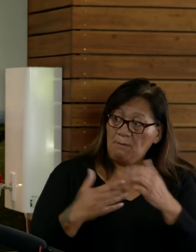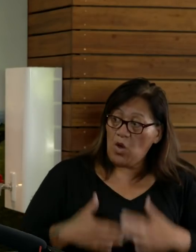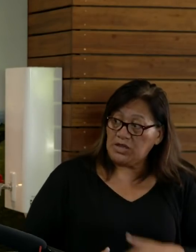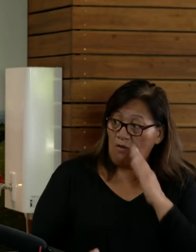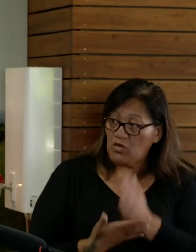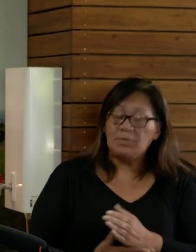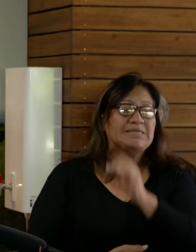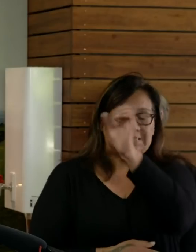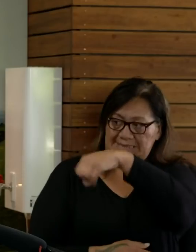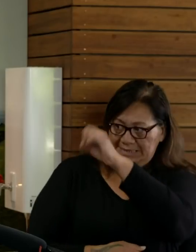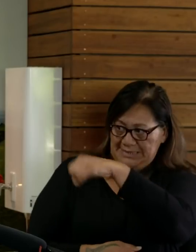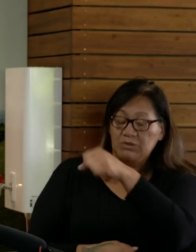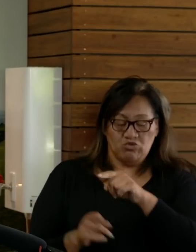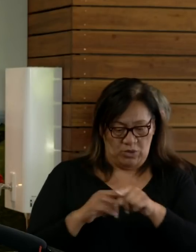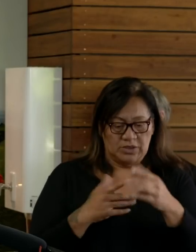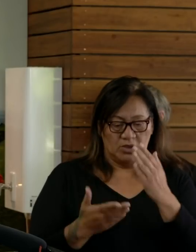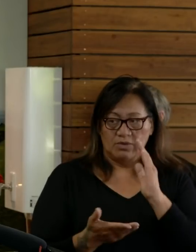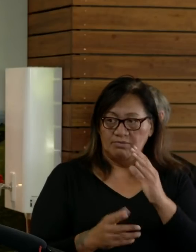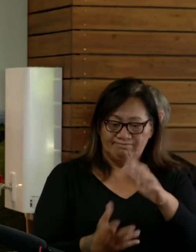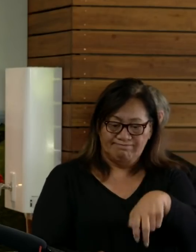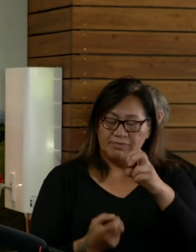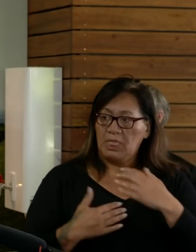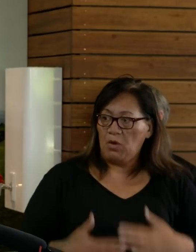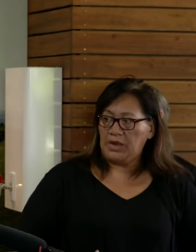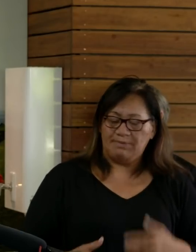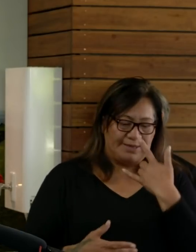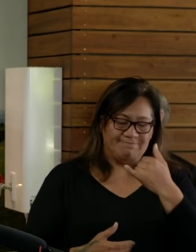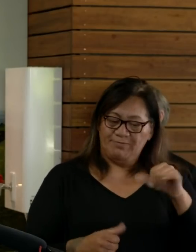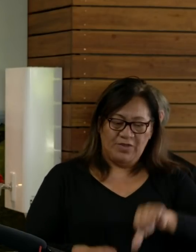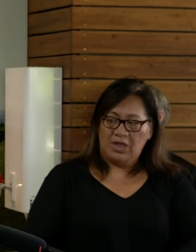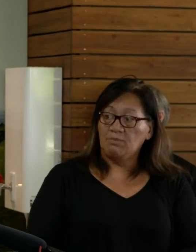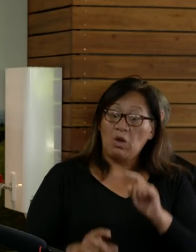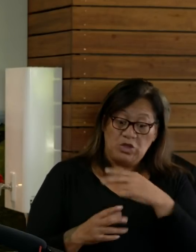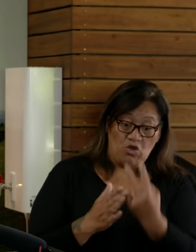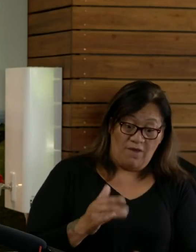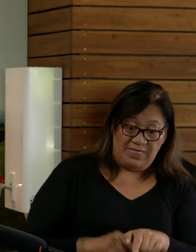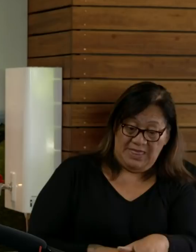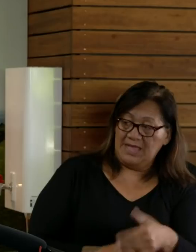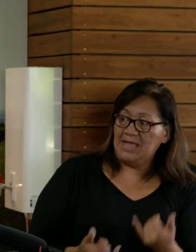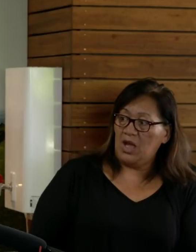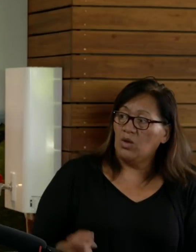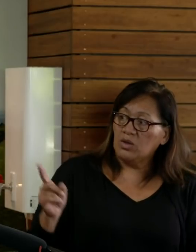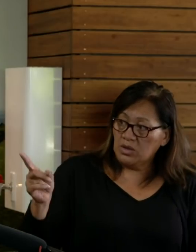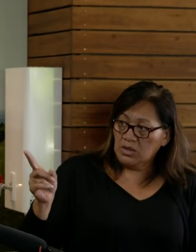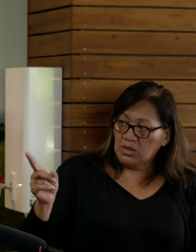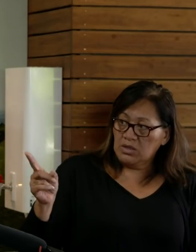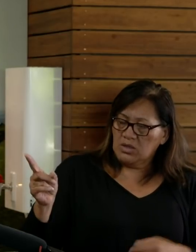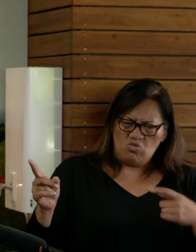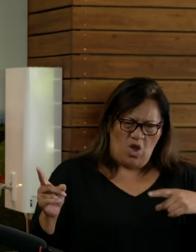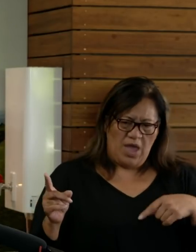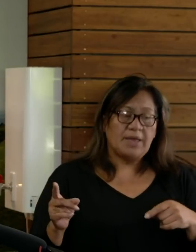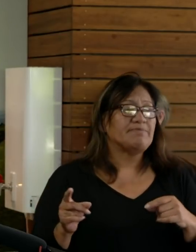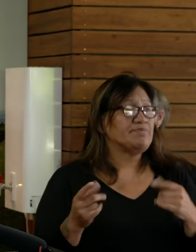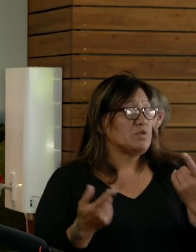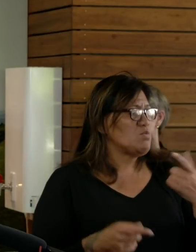correct. There was an attempt to recover that body. It was unsuccessful, and that's the area we're diving in at the moment. And that was because of the conditions? It